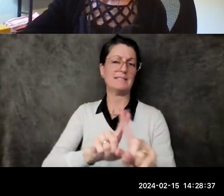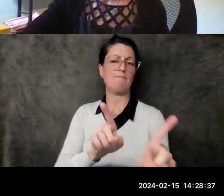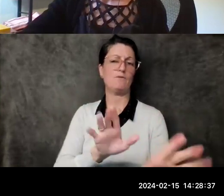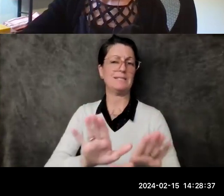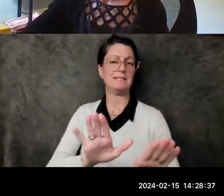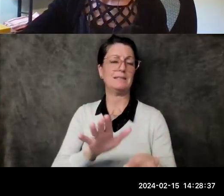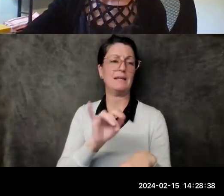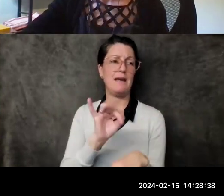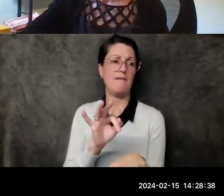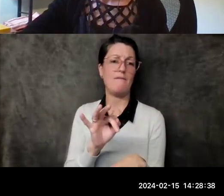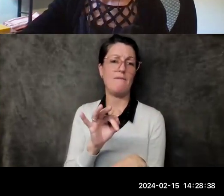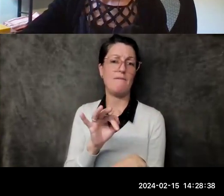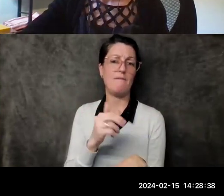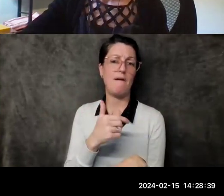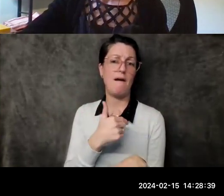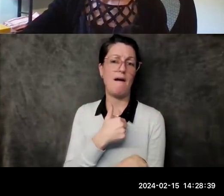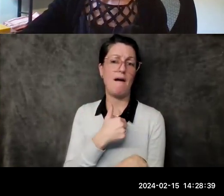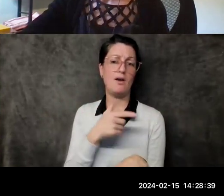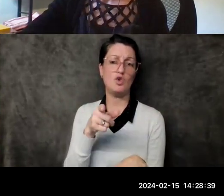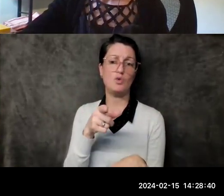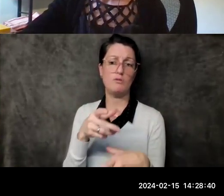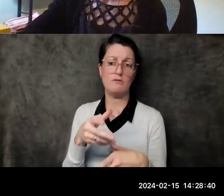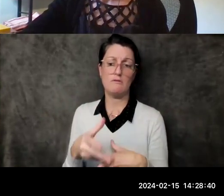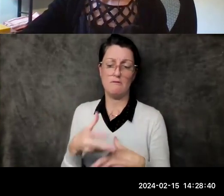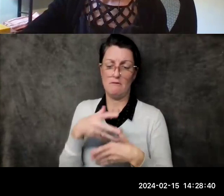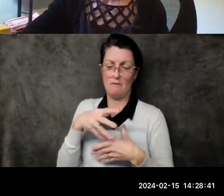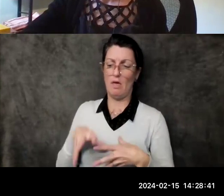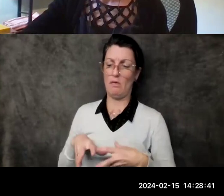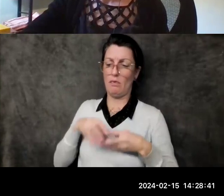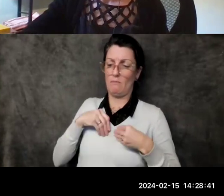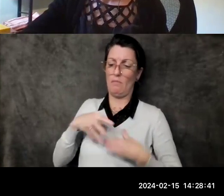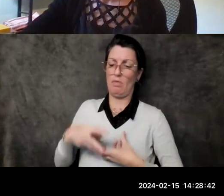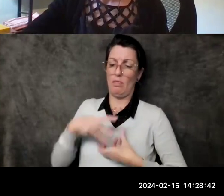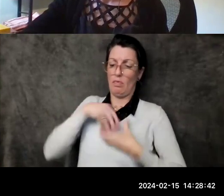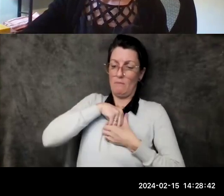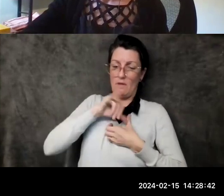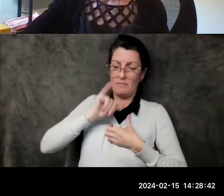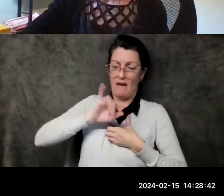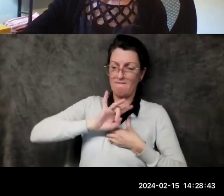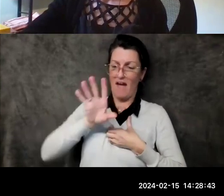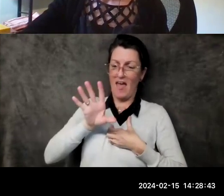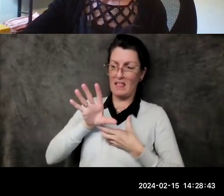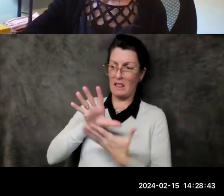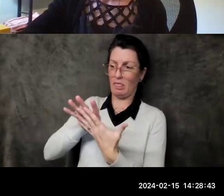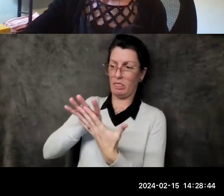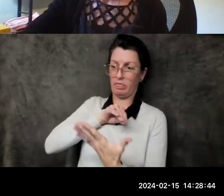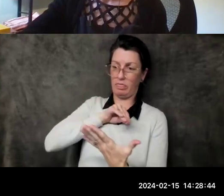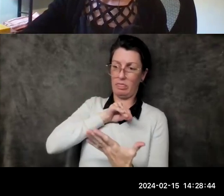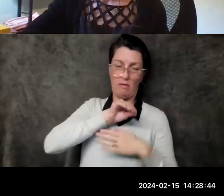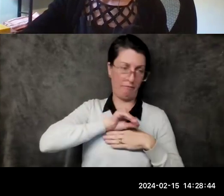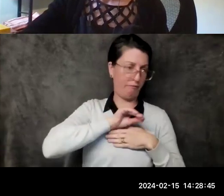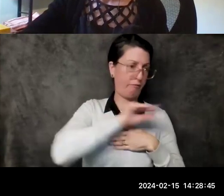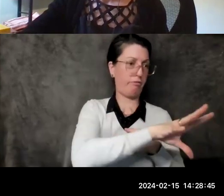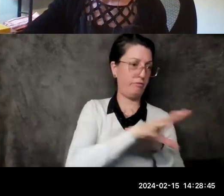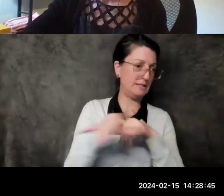then take in that violence and then replicate it and perpetuate abuse out into the world, right? Because